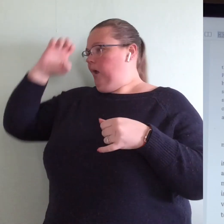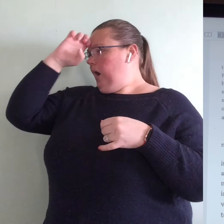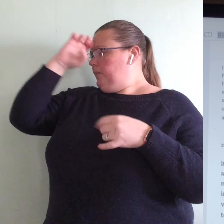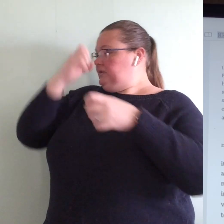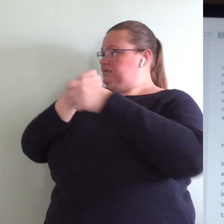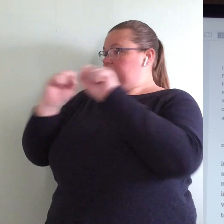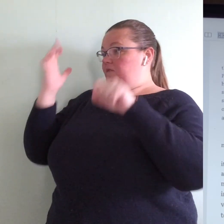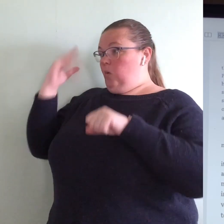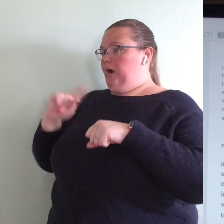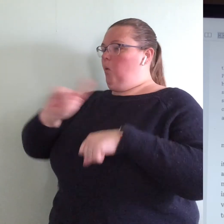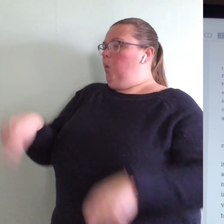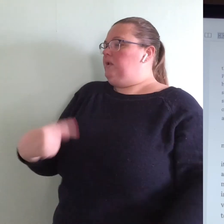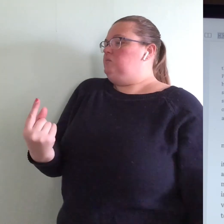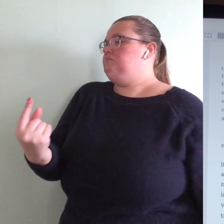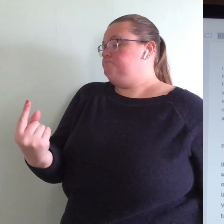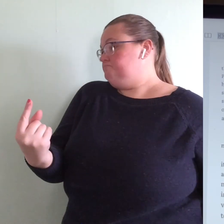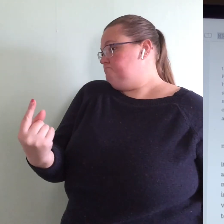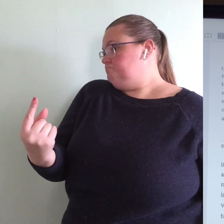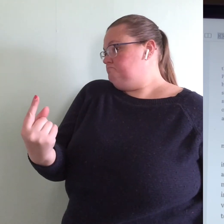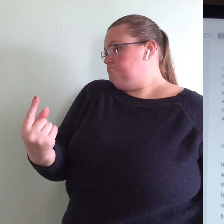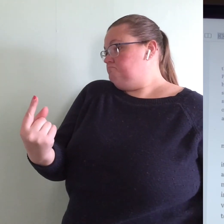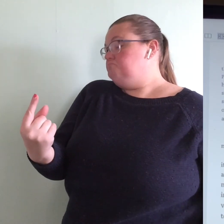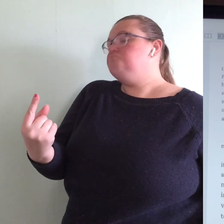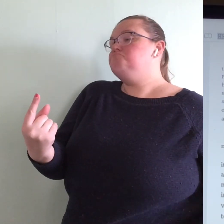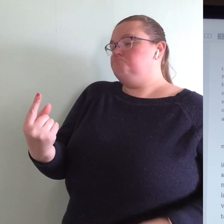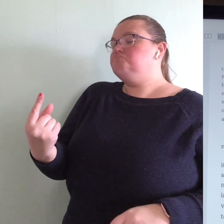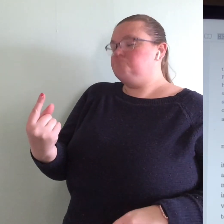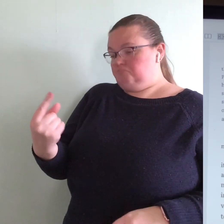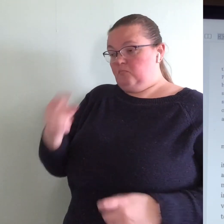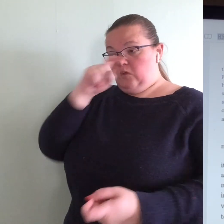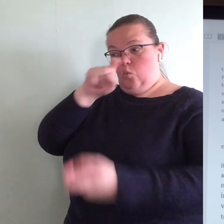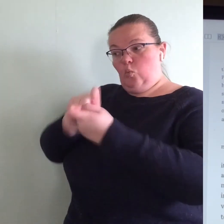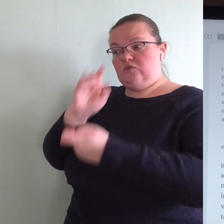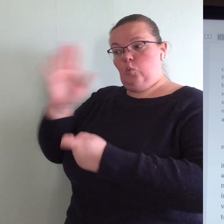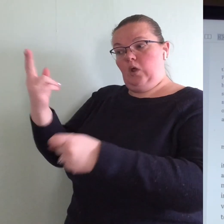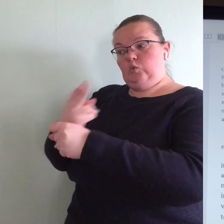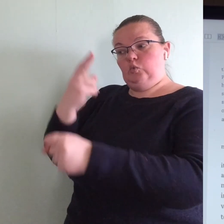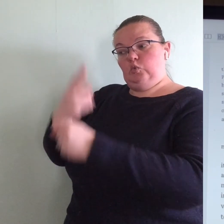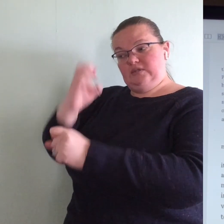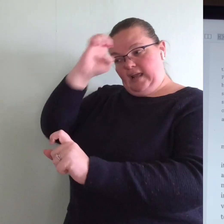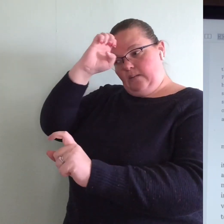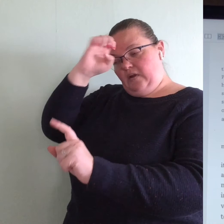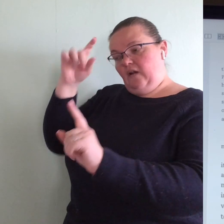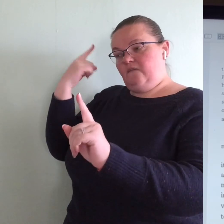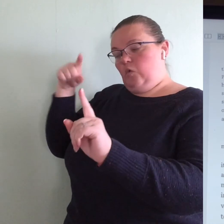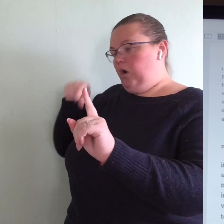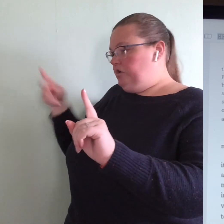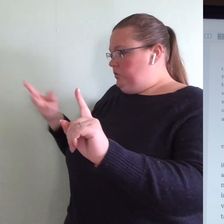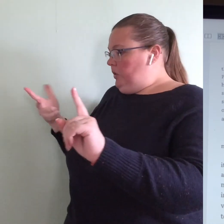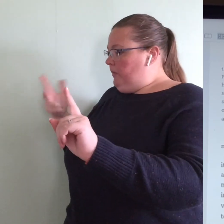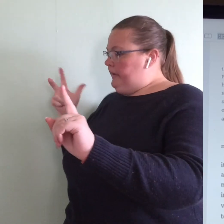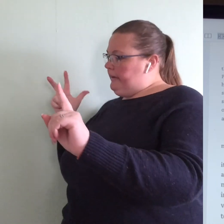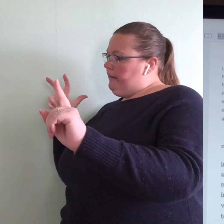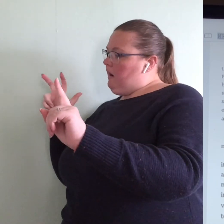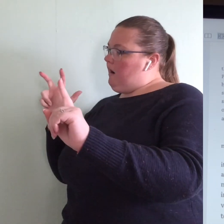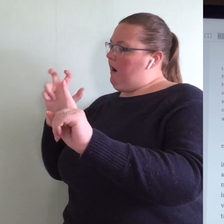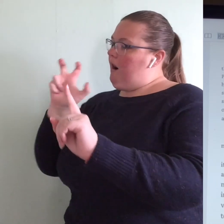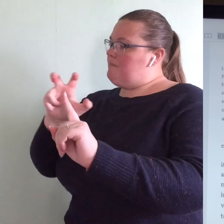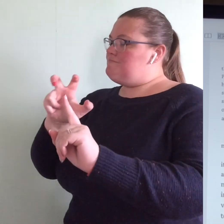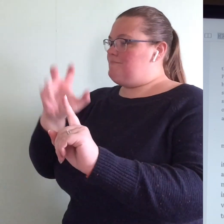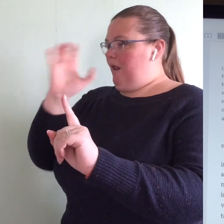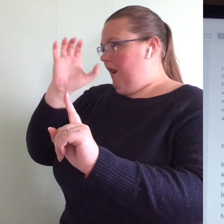as long as he's the only one she's got, because she'll want to use him as a decoy, as bait to catch the rest of you